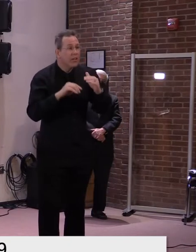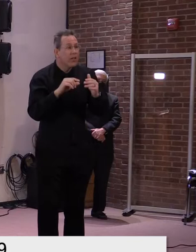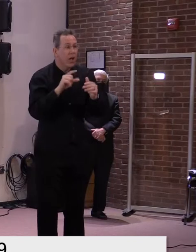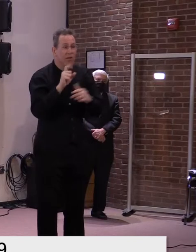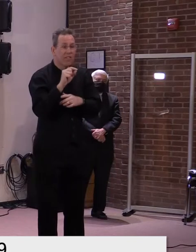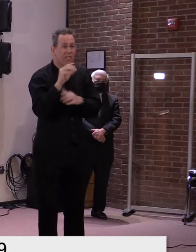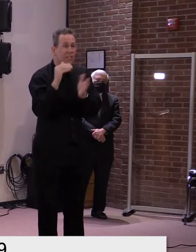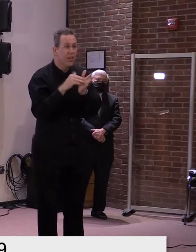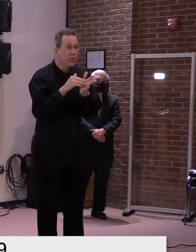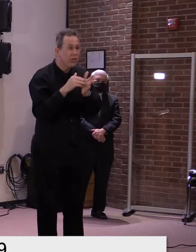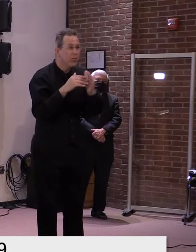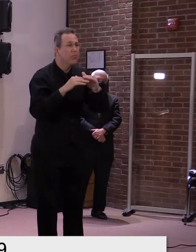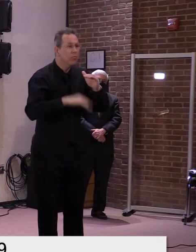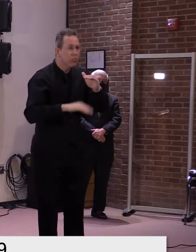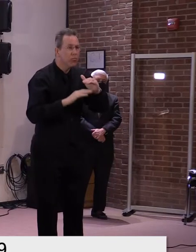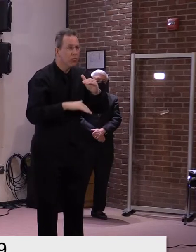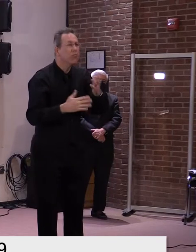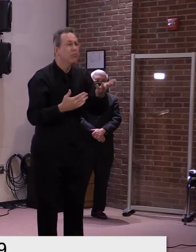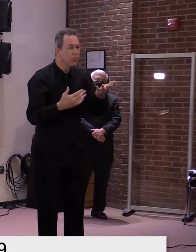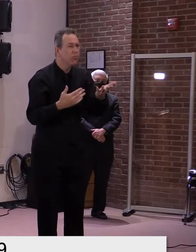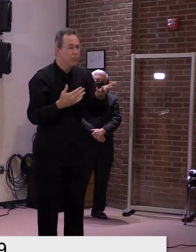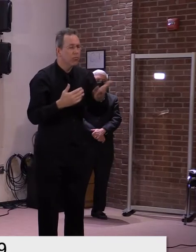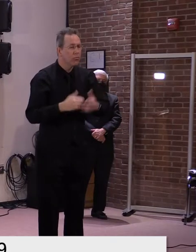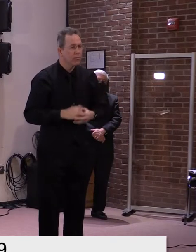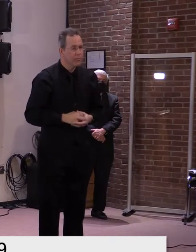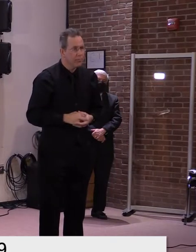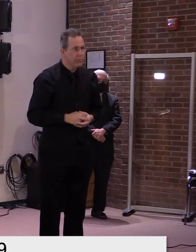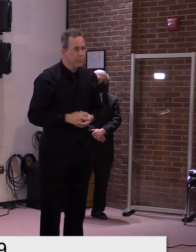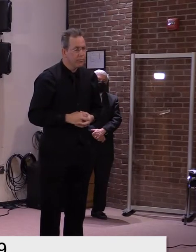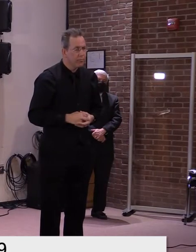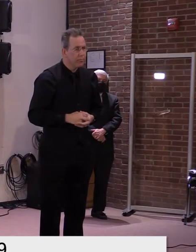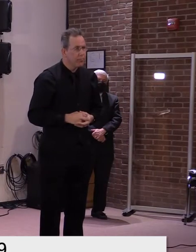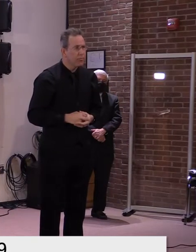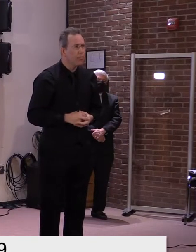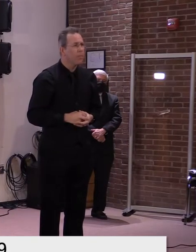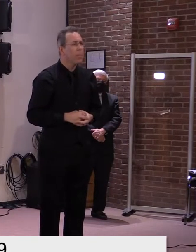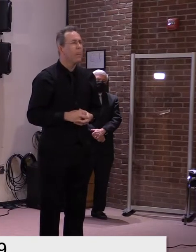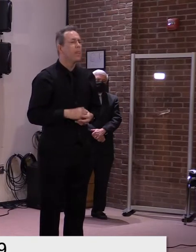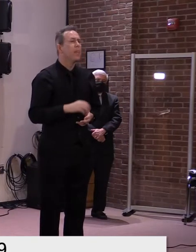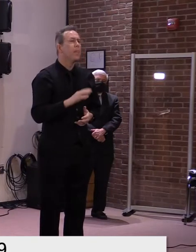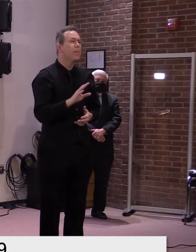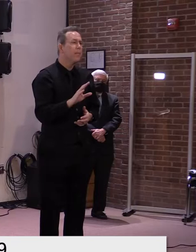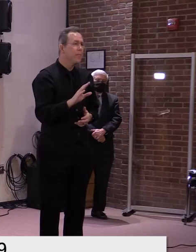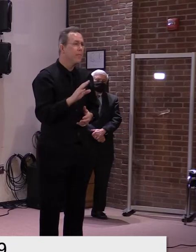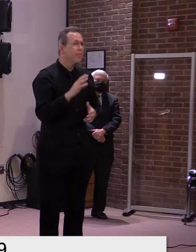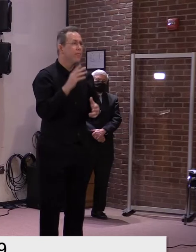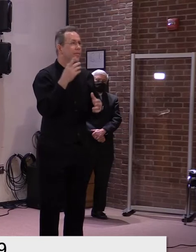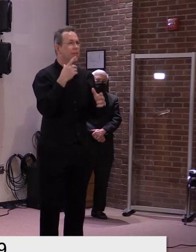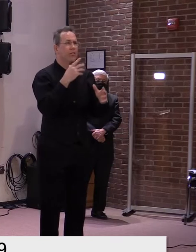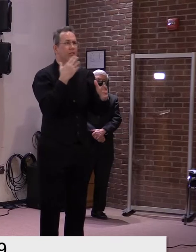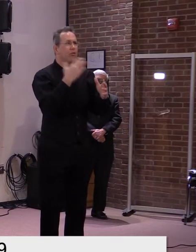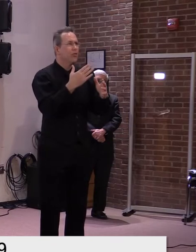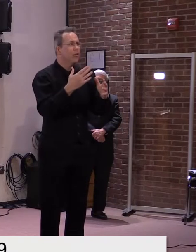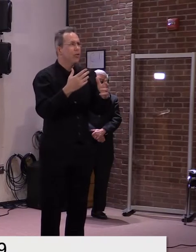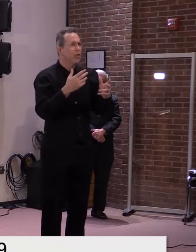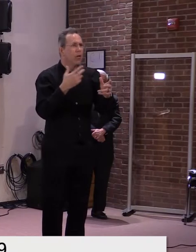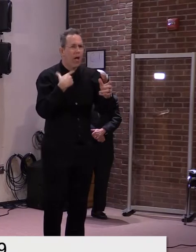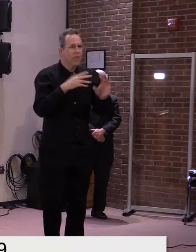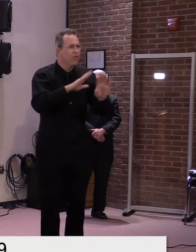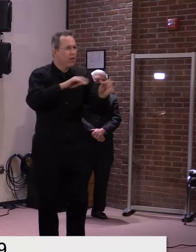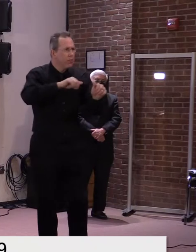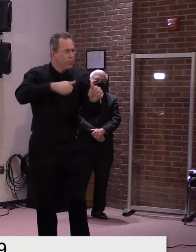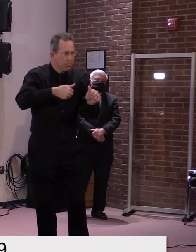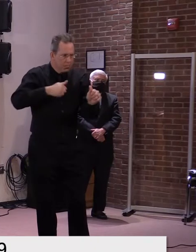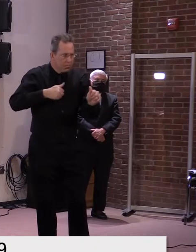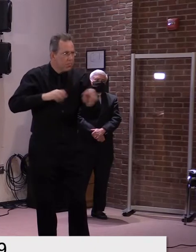in adjusted gross income. This is an unprecedented retroactive exclusion and is a very valuable